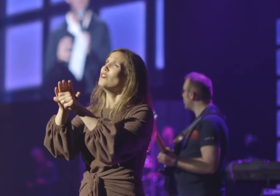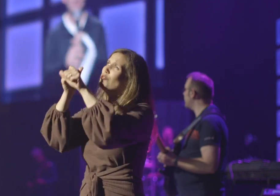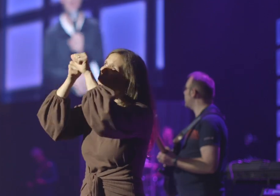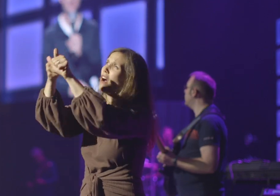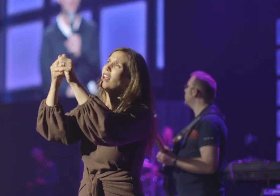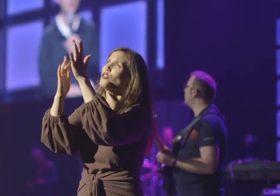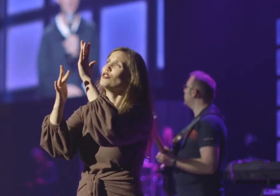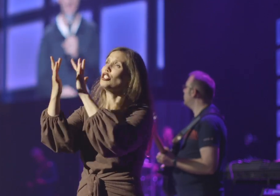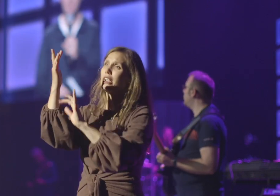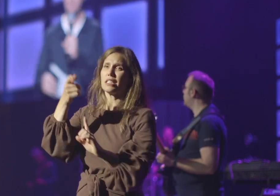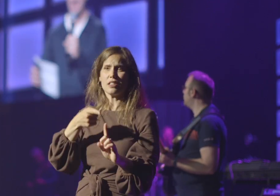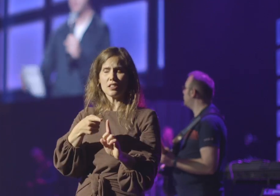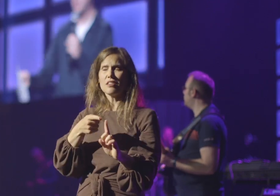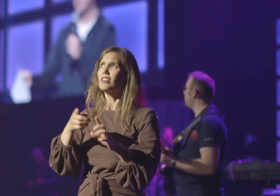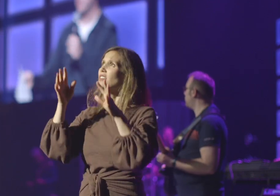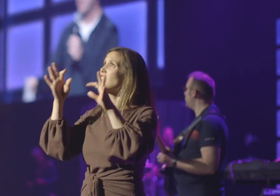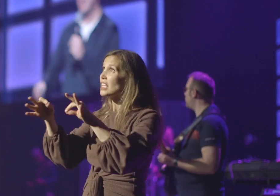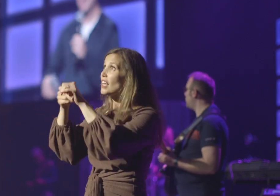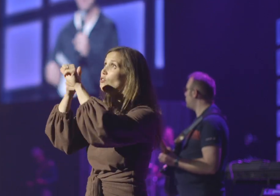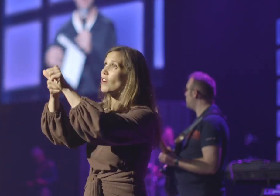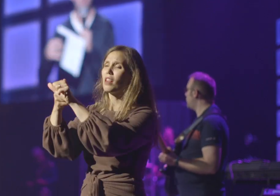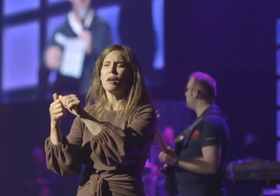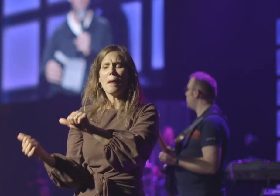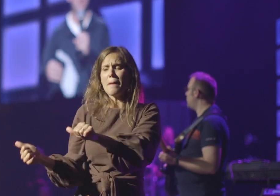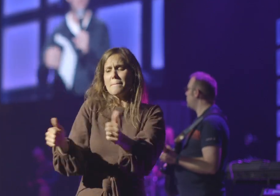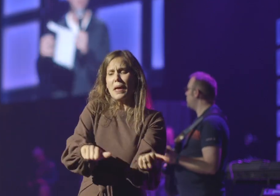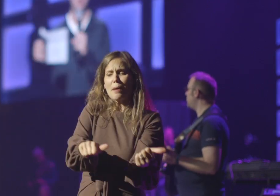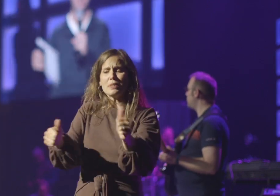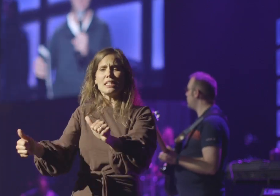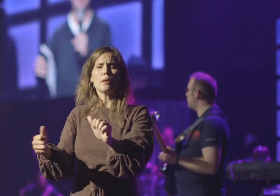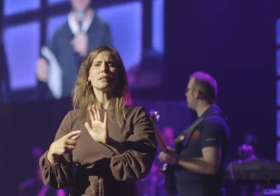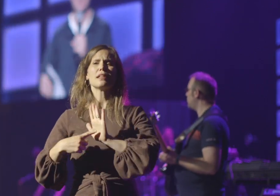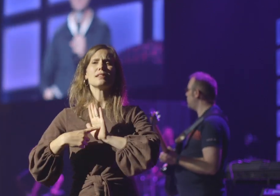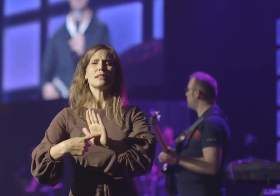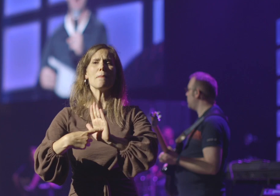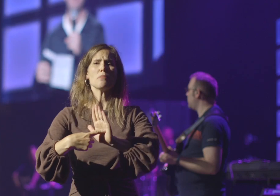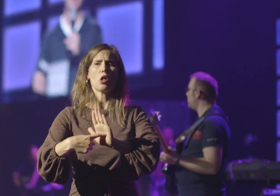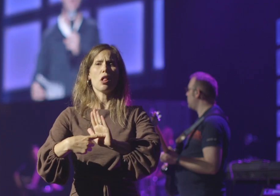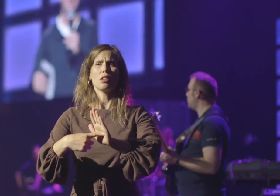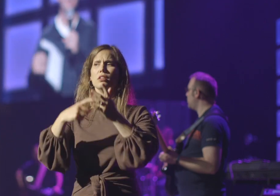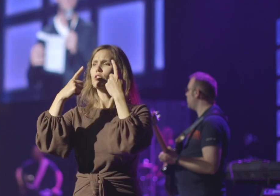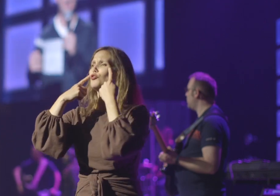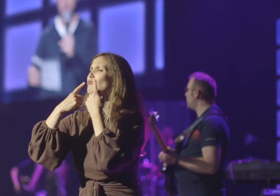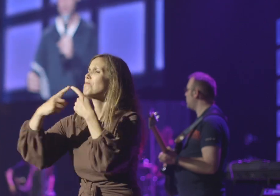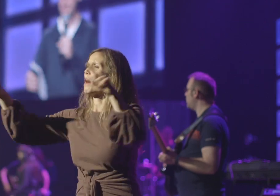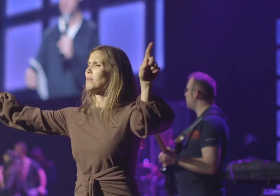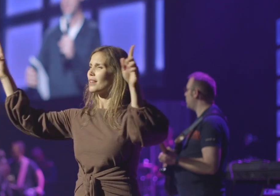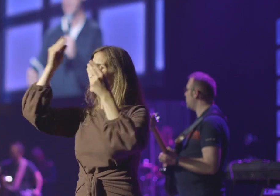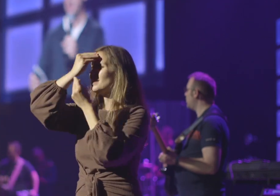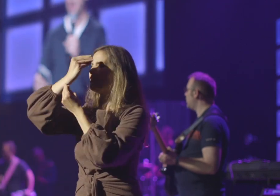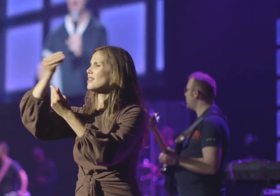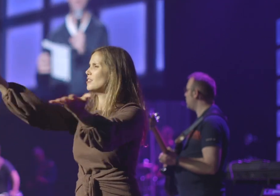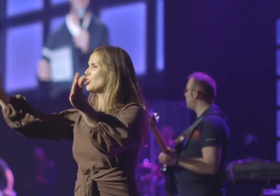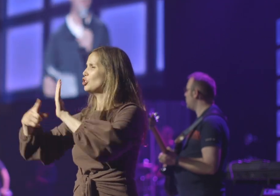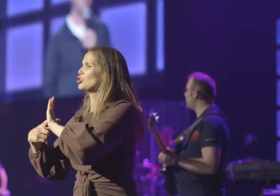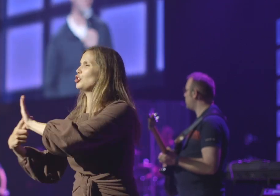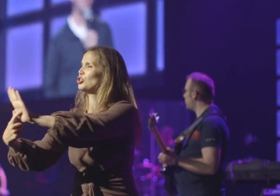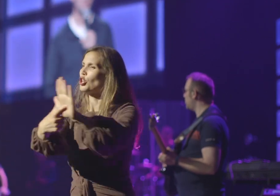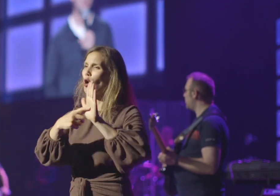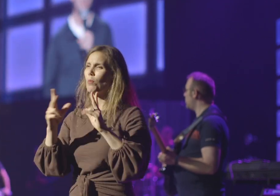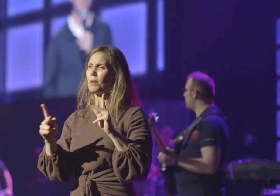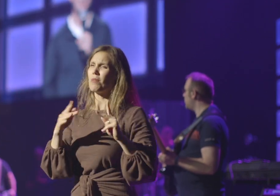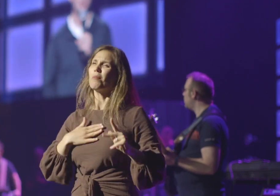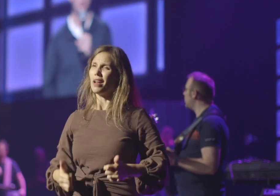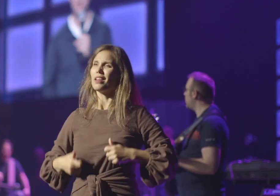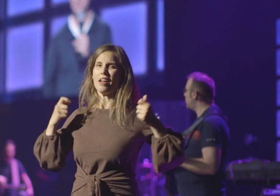they've made the decision, and baptism is the public communication. It's the public declaration of life change